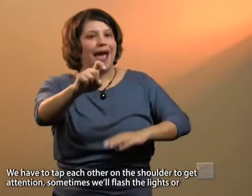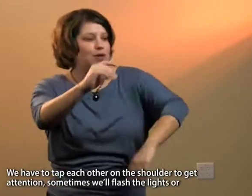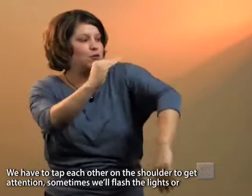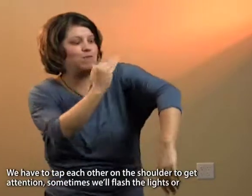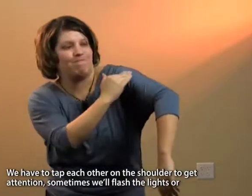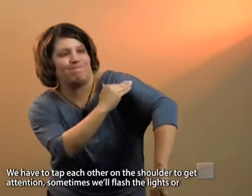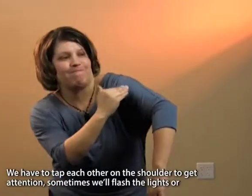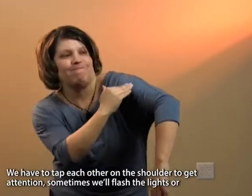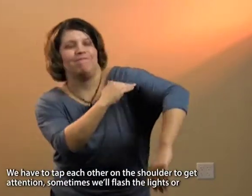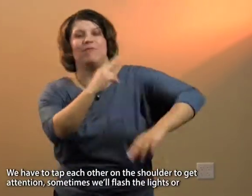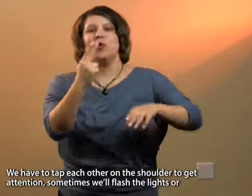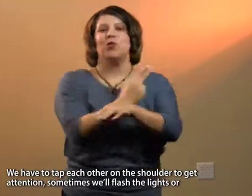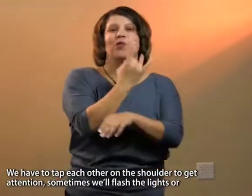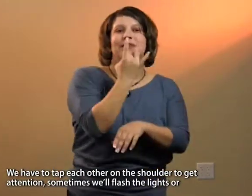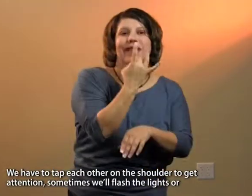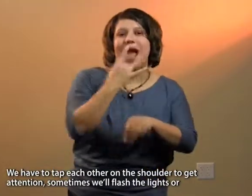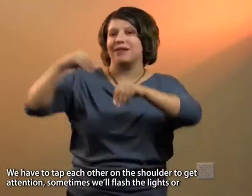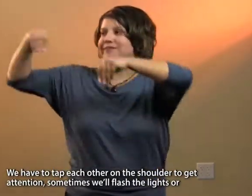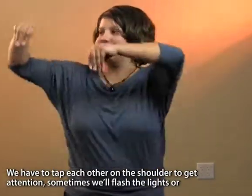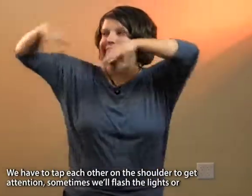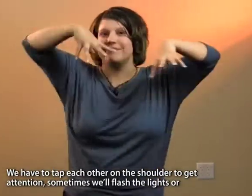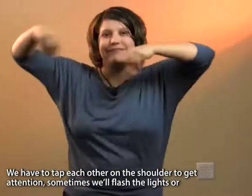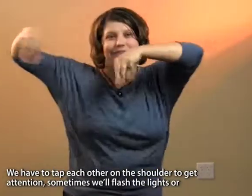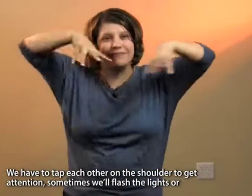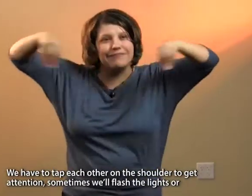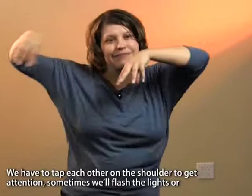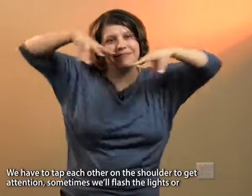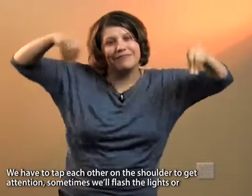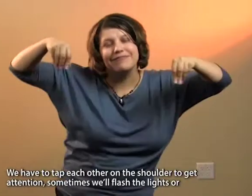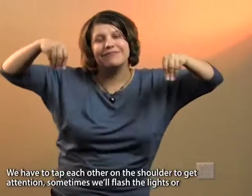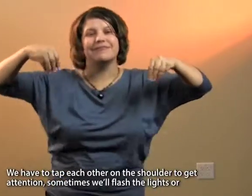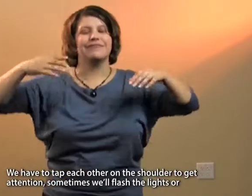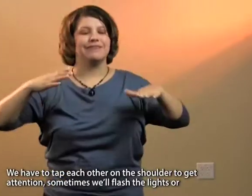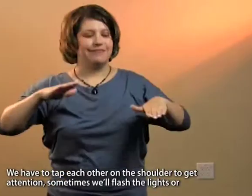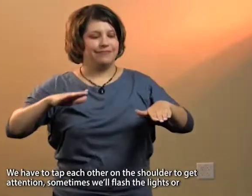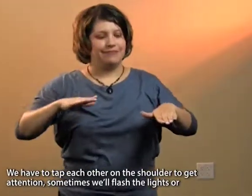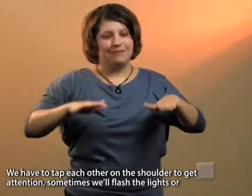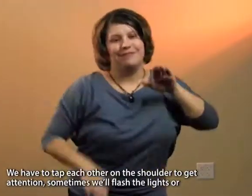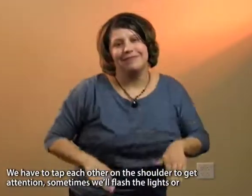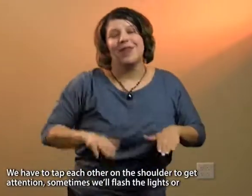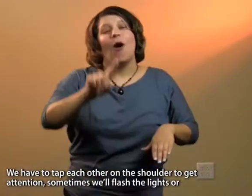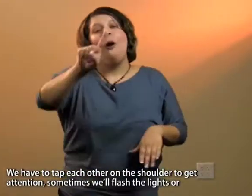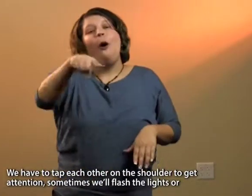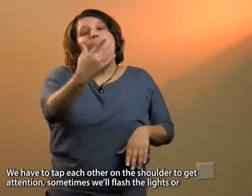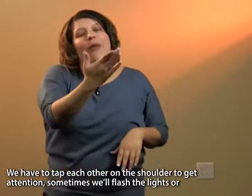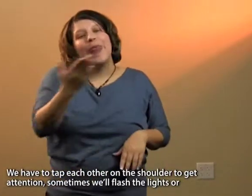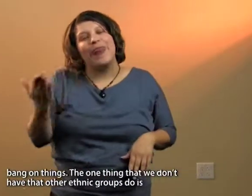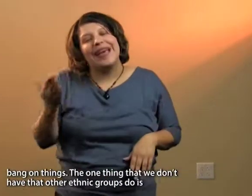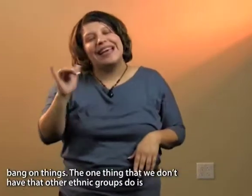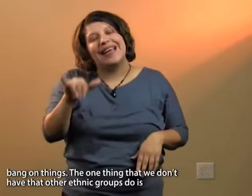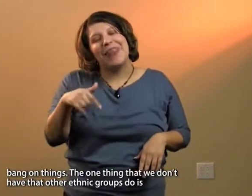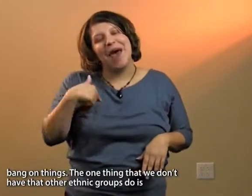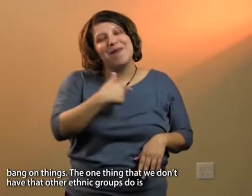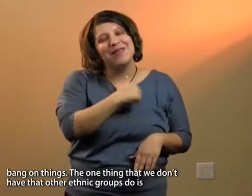and we have to tap each other on the shoulder to get attention sometimes we'll flash the lights or bang on things